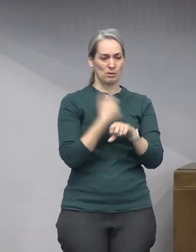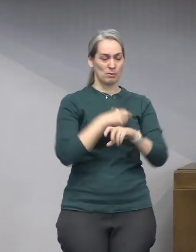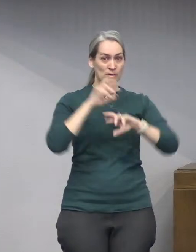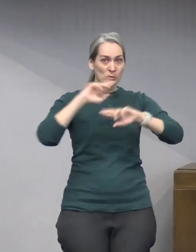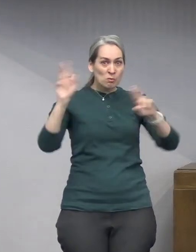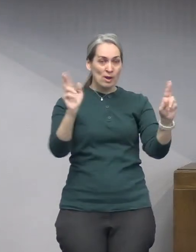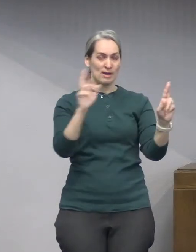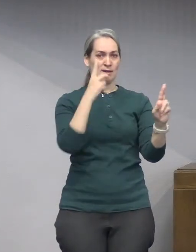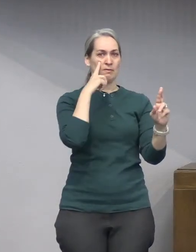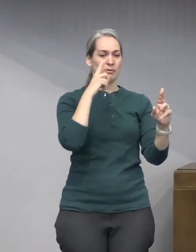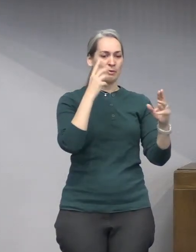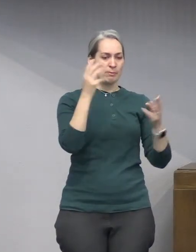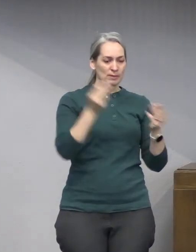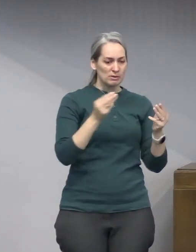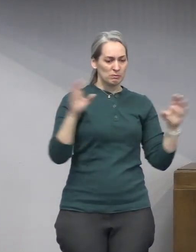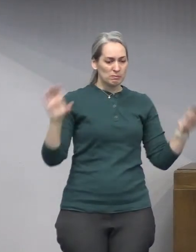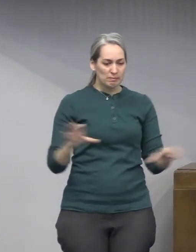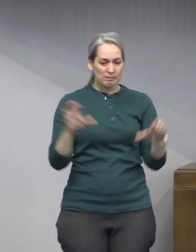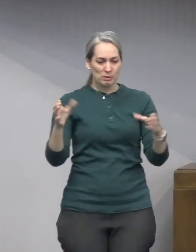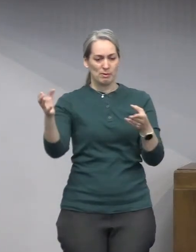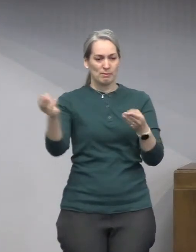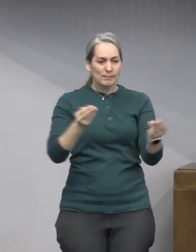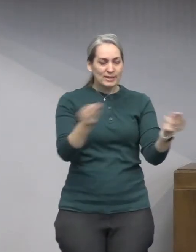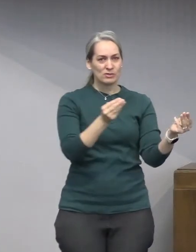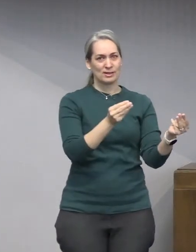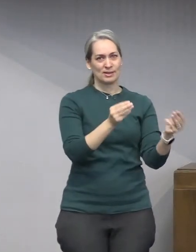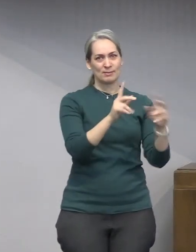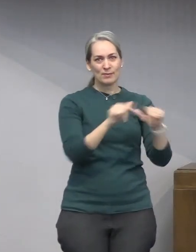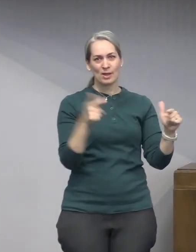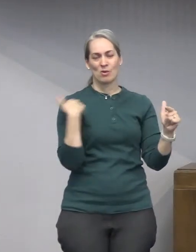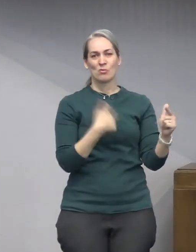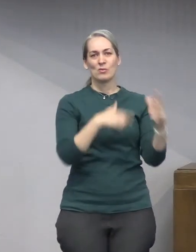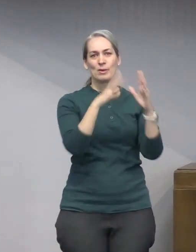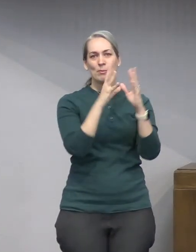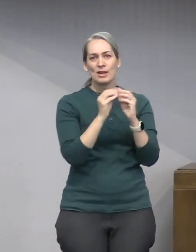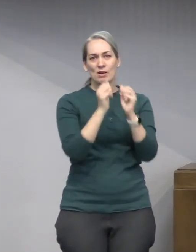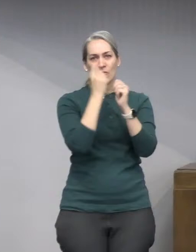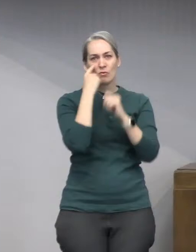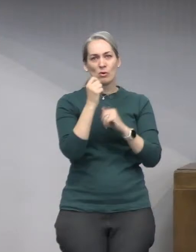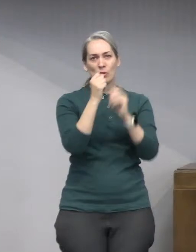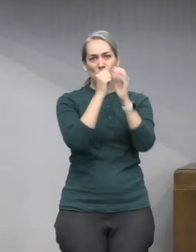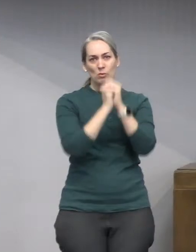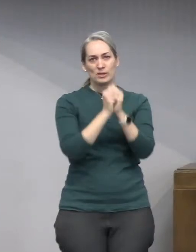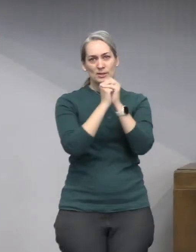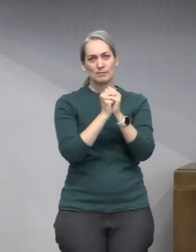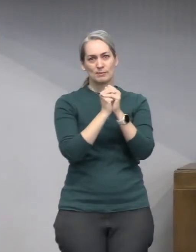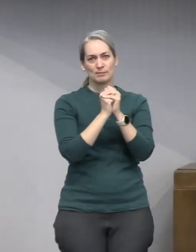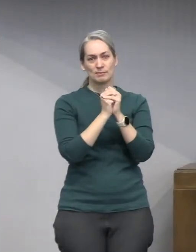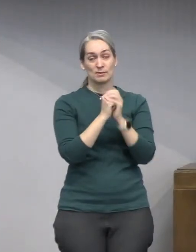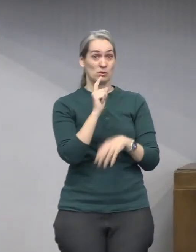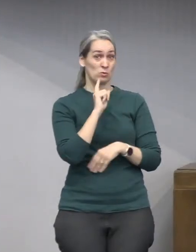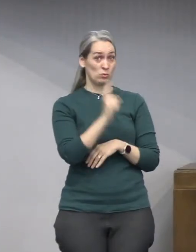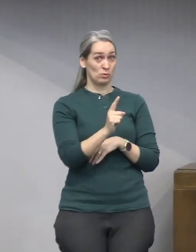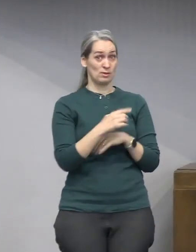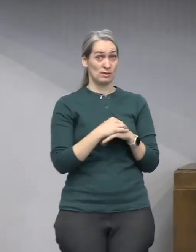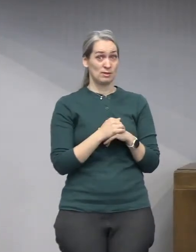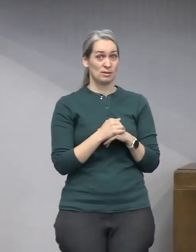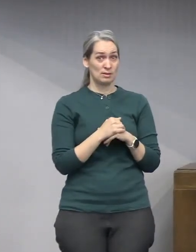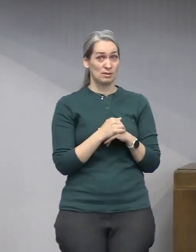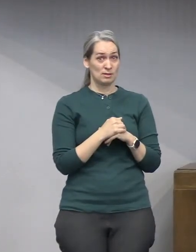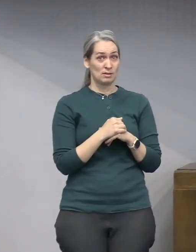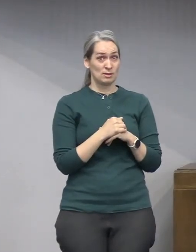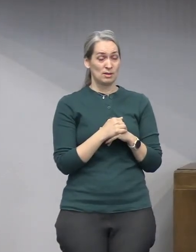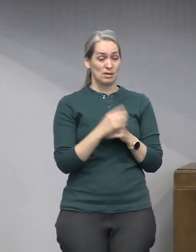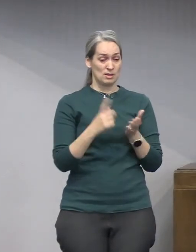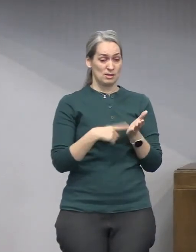ministry. We're doing ministry. All of these things, right? We meet for worship. The truth of the matter is, really,